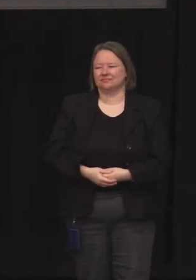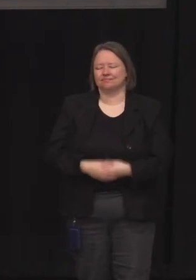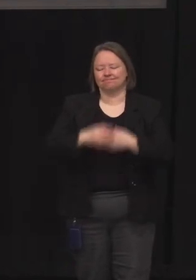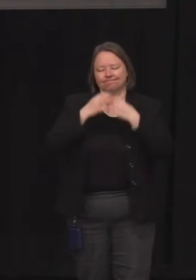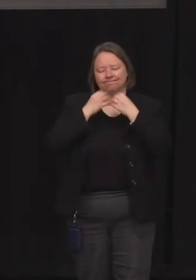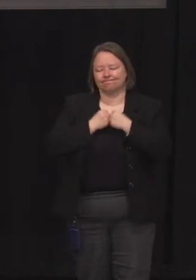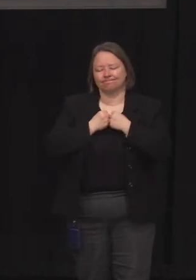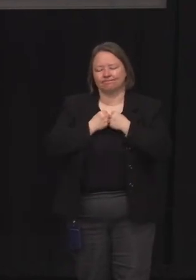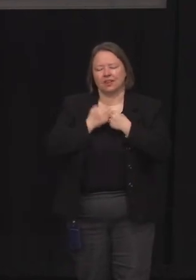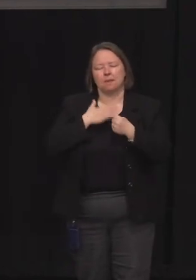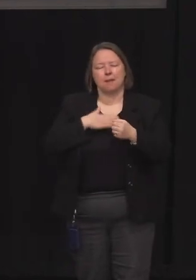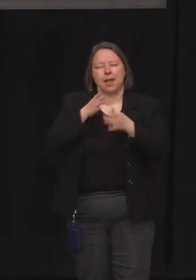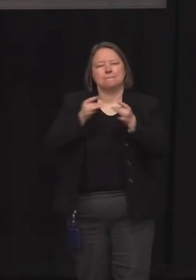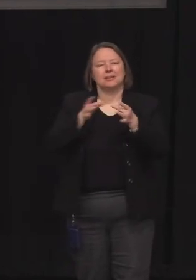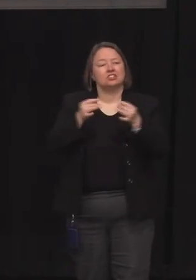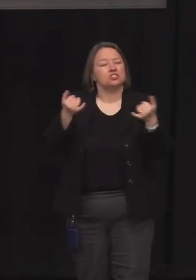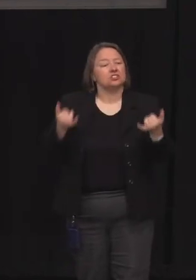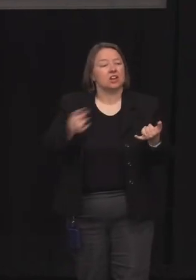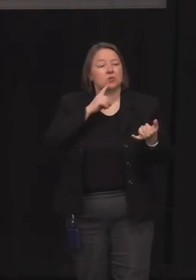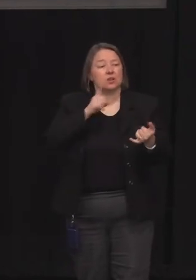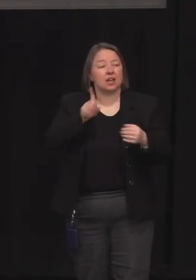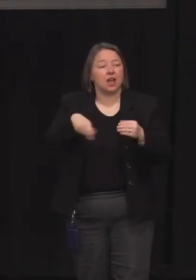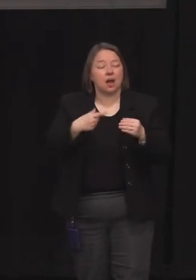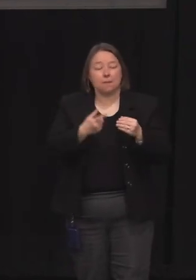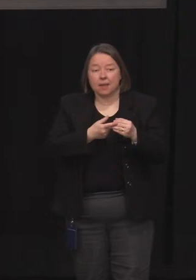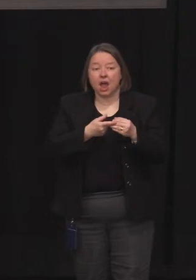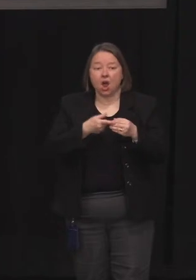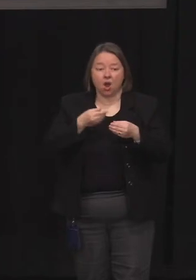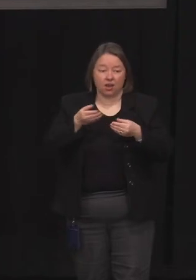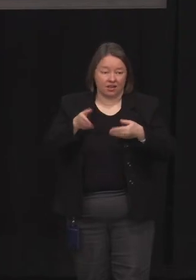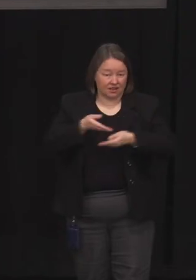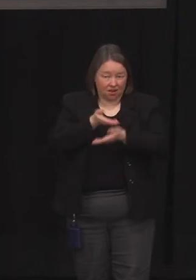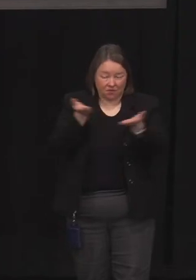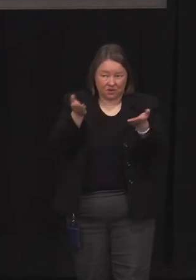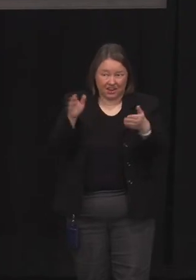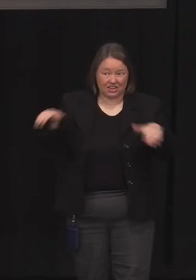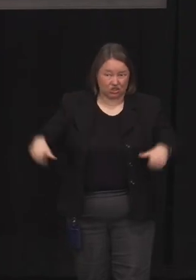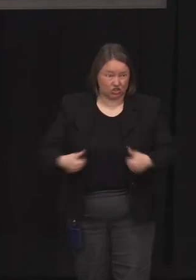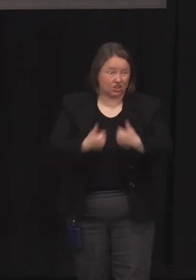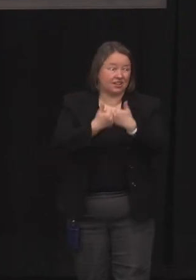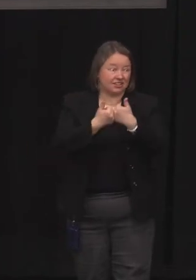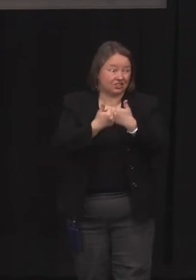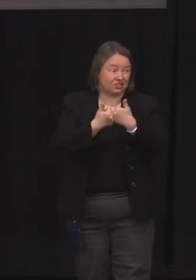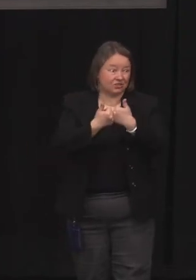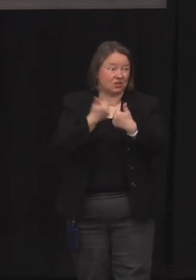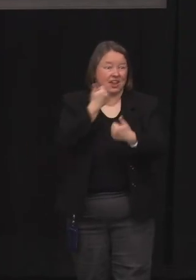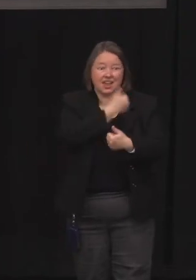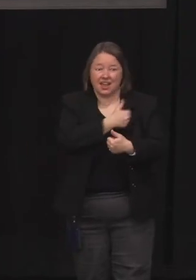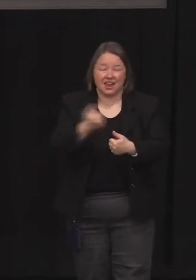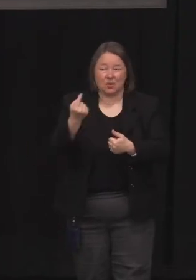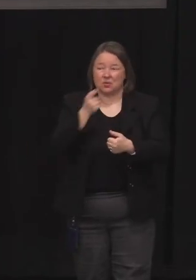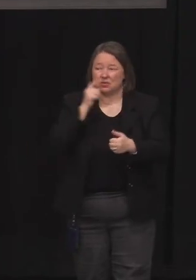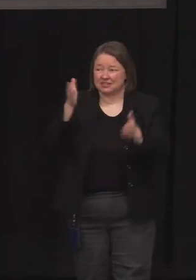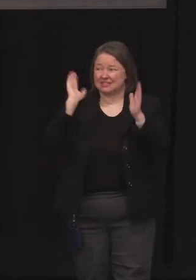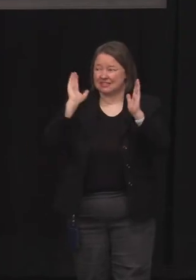Beloved, my message on today is really about issuing a challenge to any and all who are